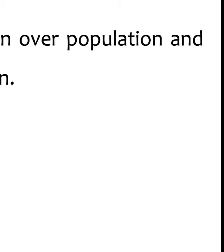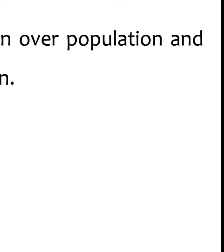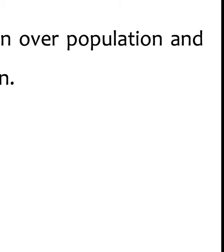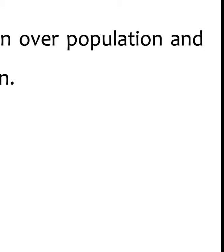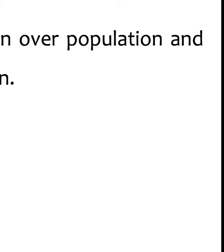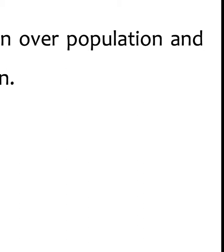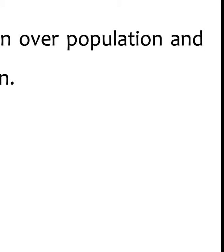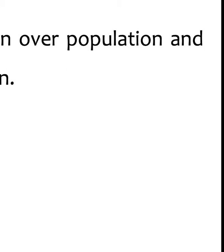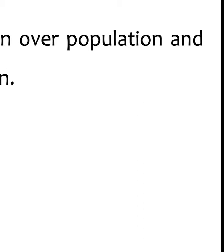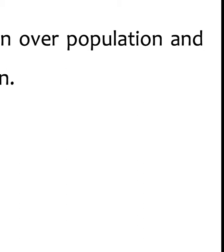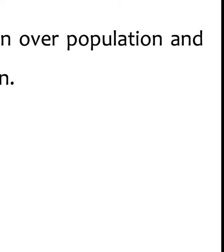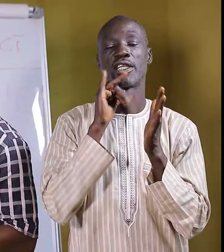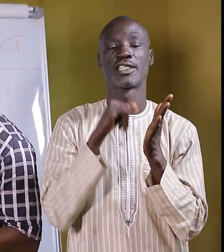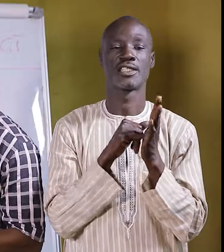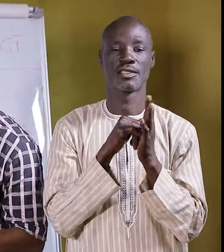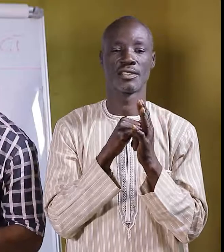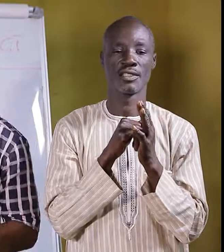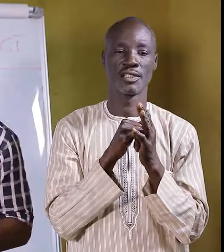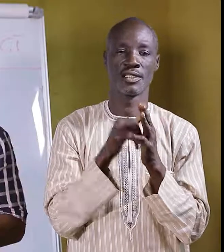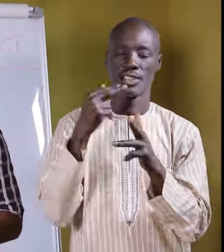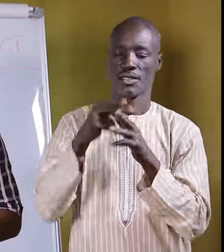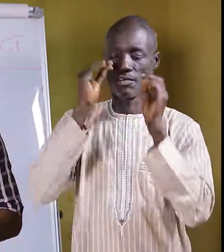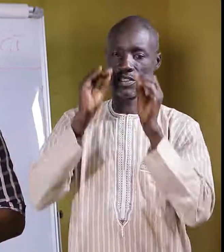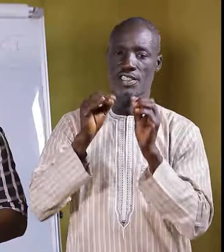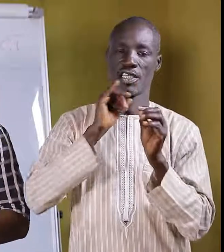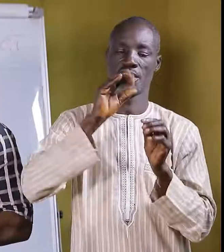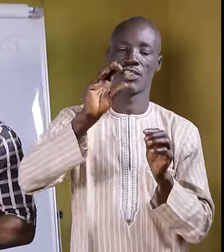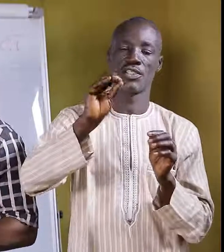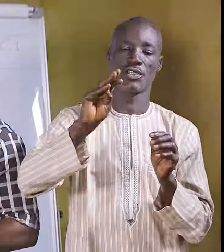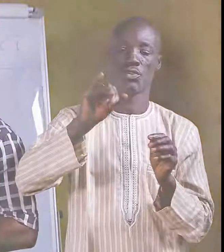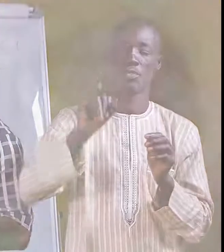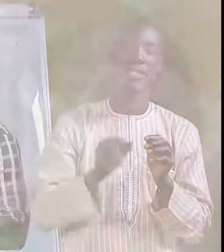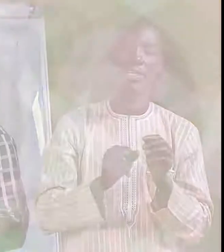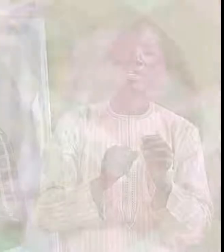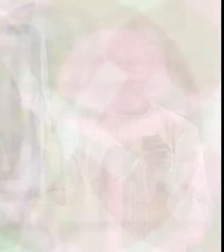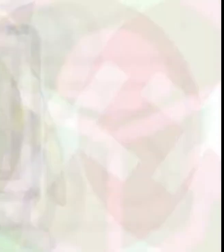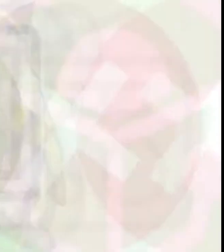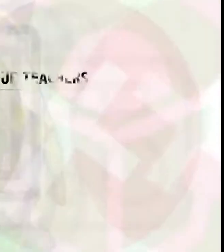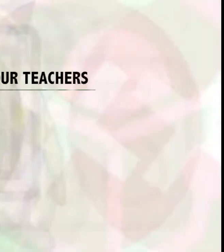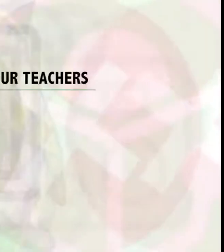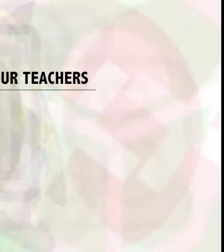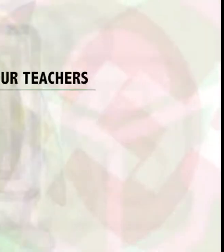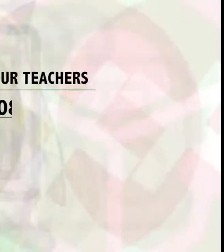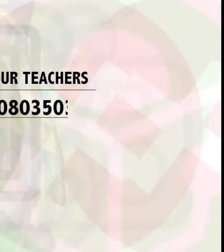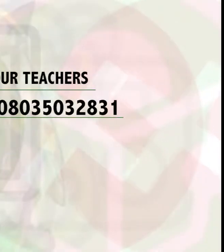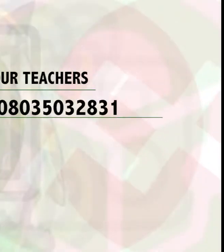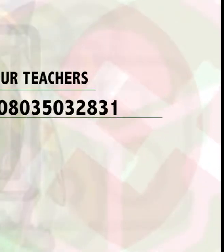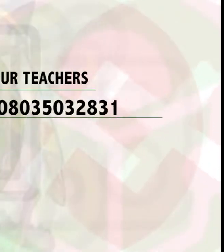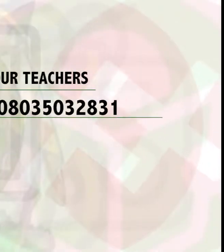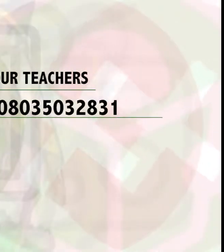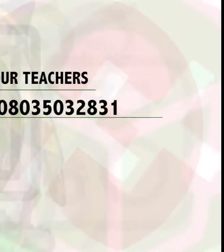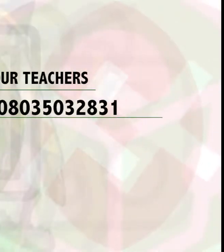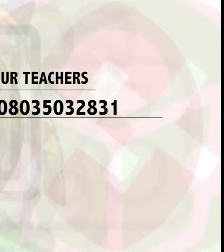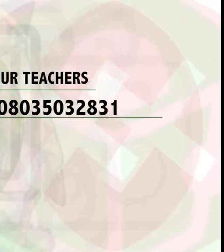optimum population. My name is Obi Ifeanyi. You can get me on my contact